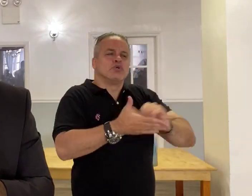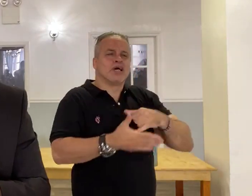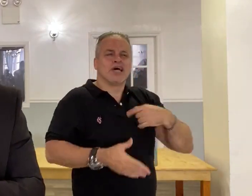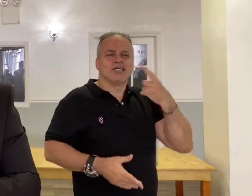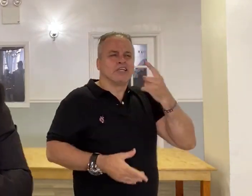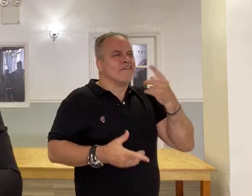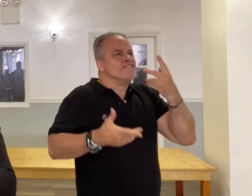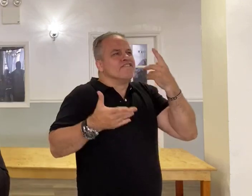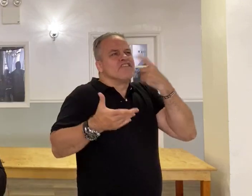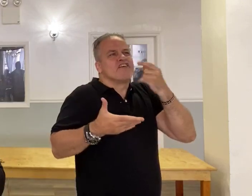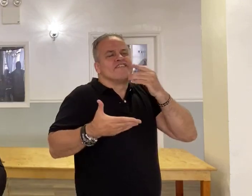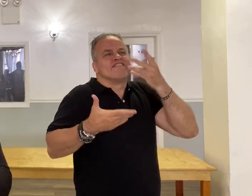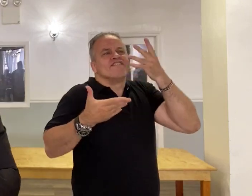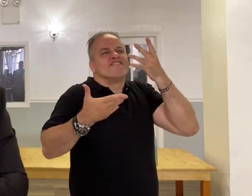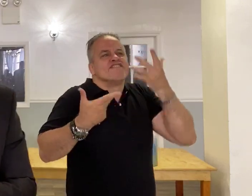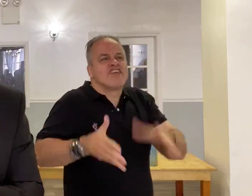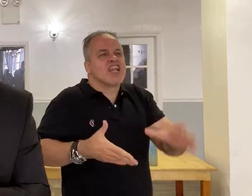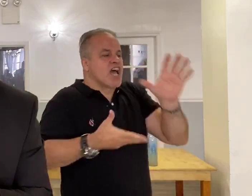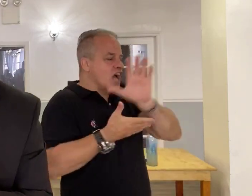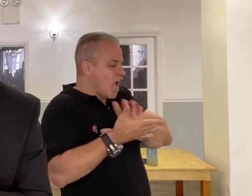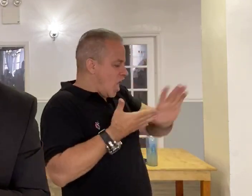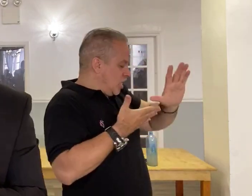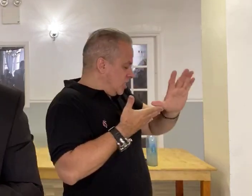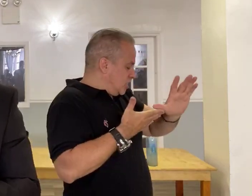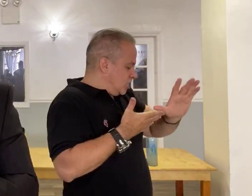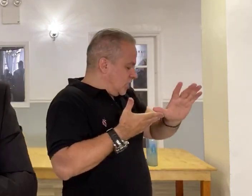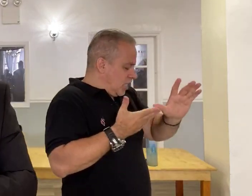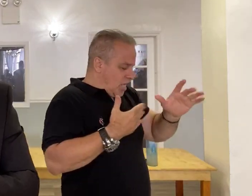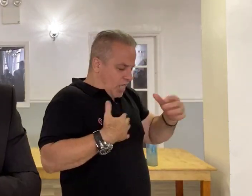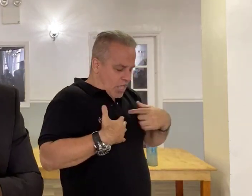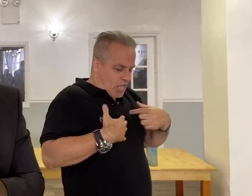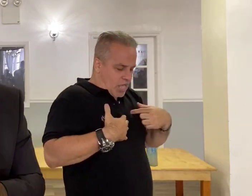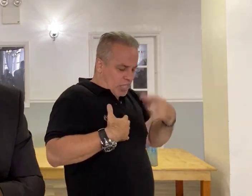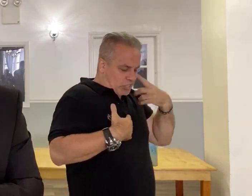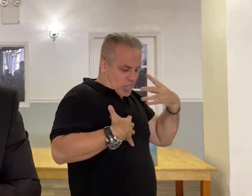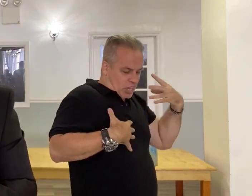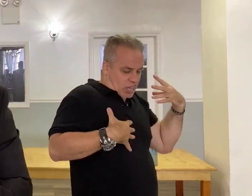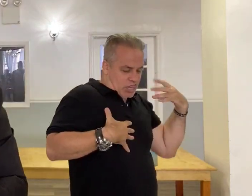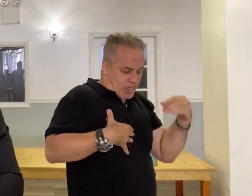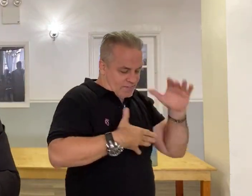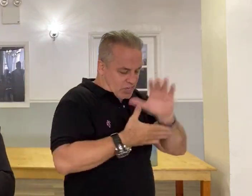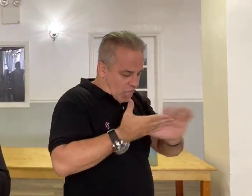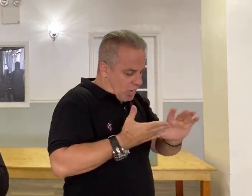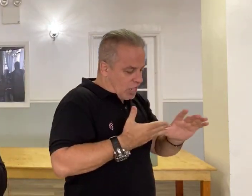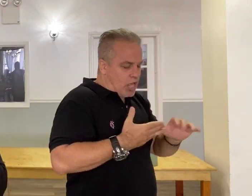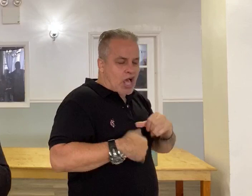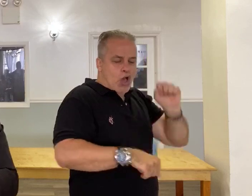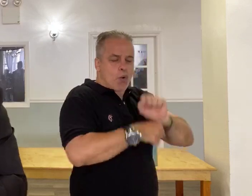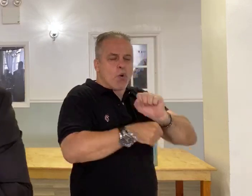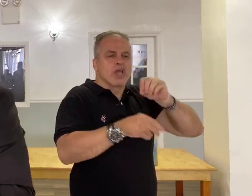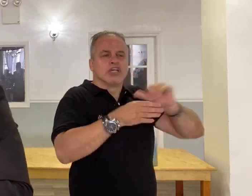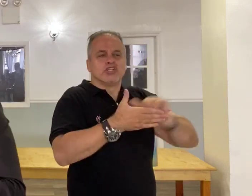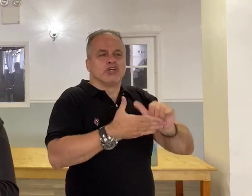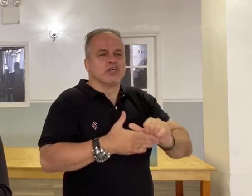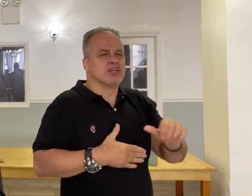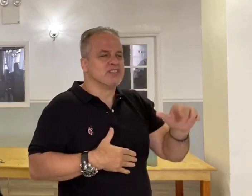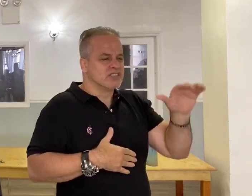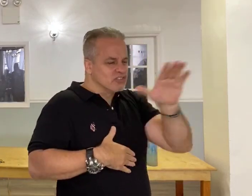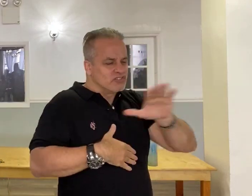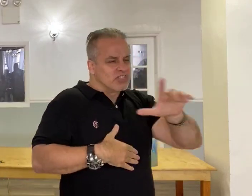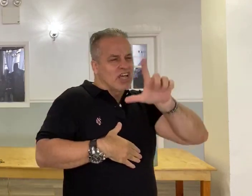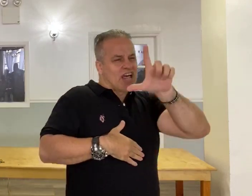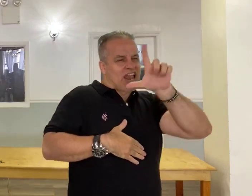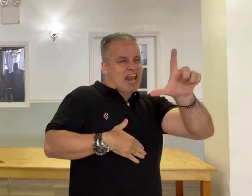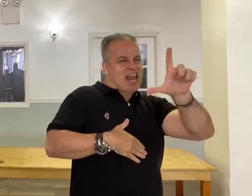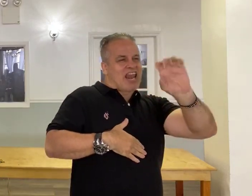in Midtown, to be precisely. I was working on Lexington and 33rd, and I was on the phones. I was a stockbroker